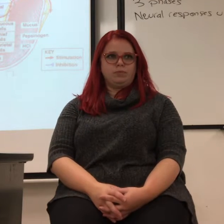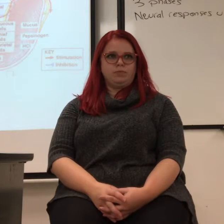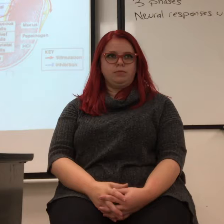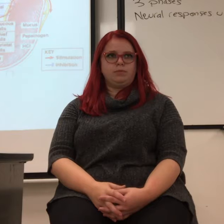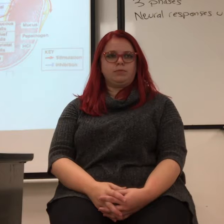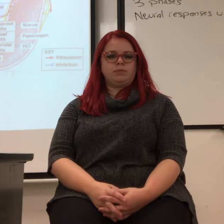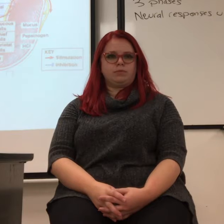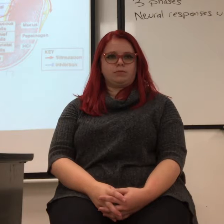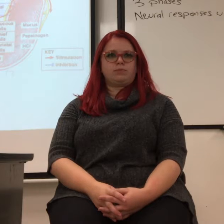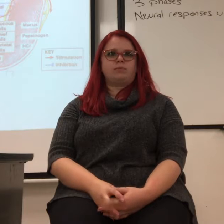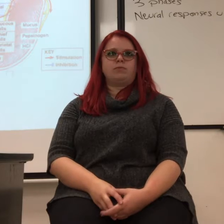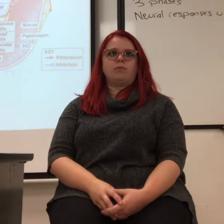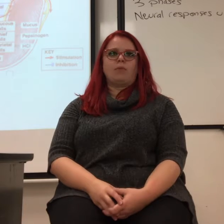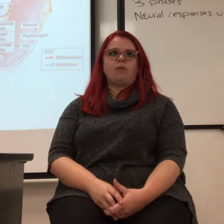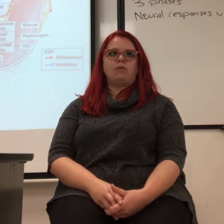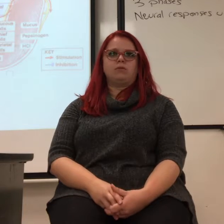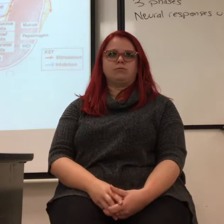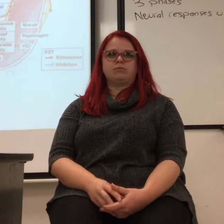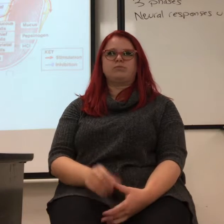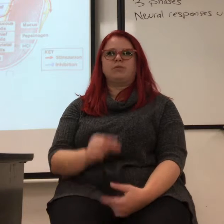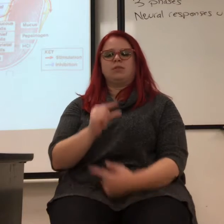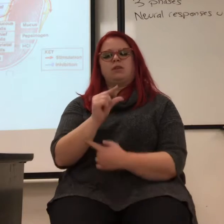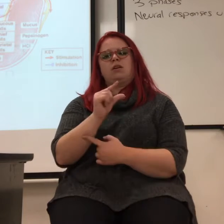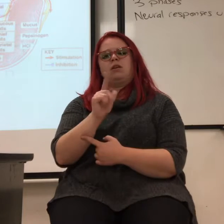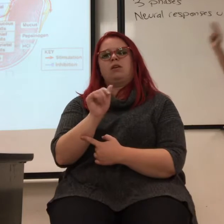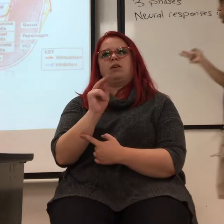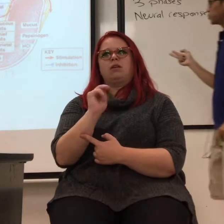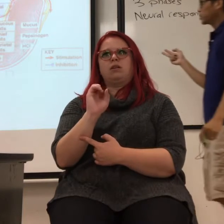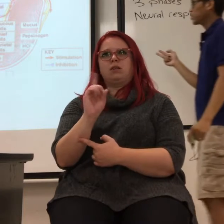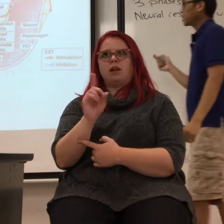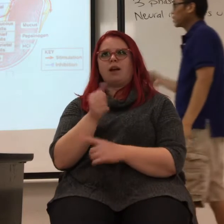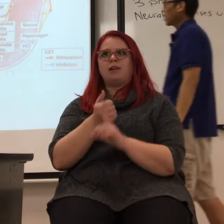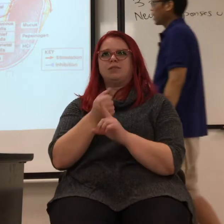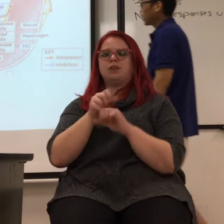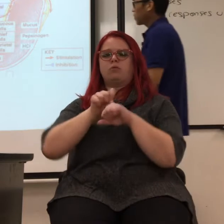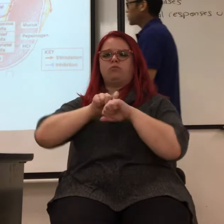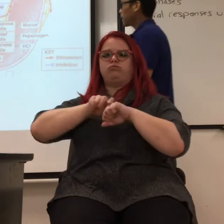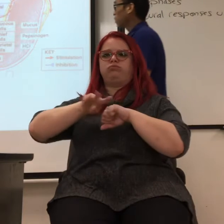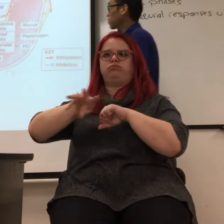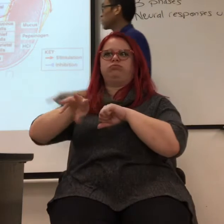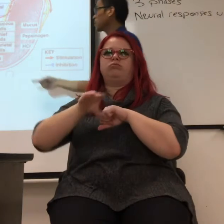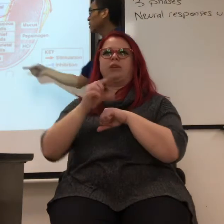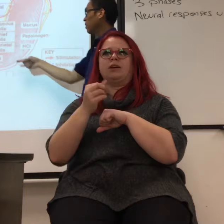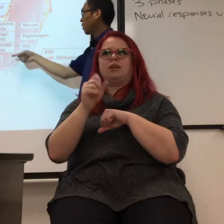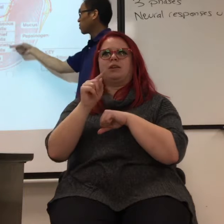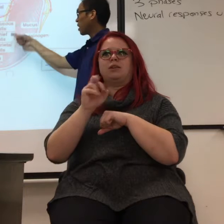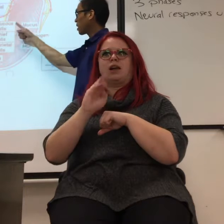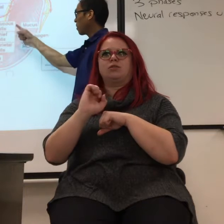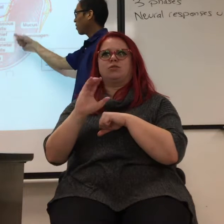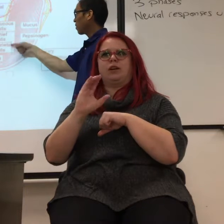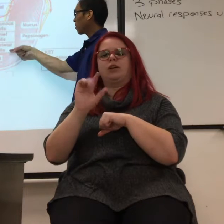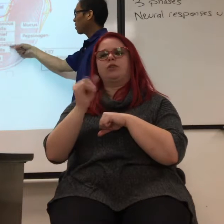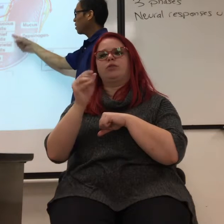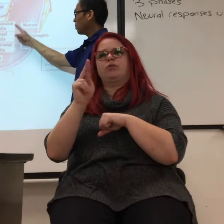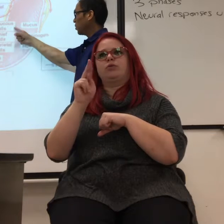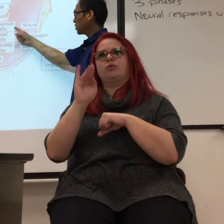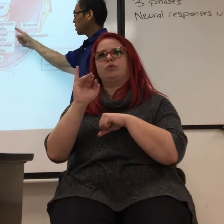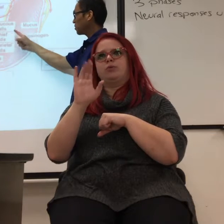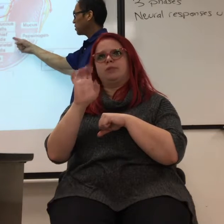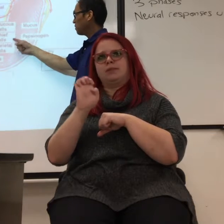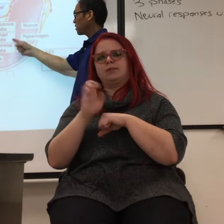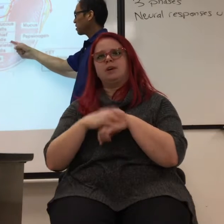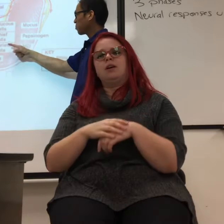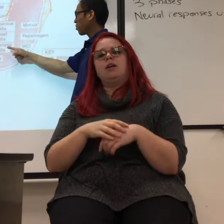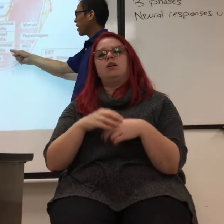That's the structure we're talking about here. The gland secretes the gastric juice. And here are the cells that we're talking about here.